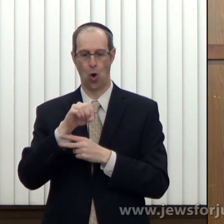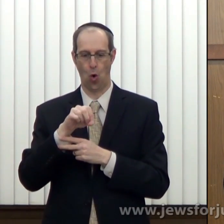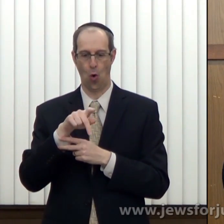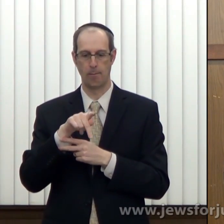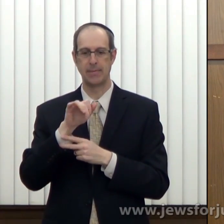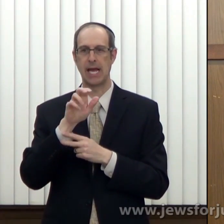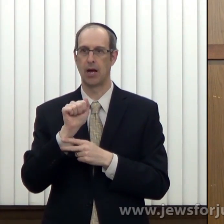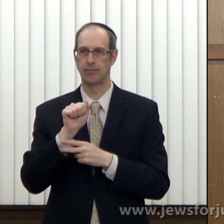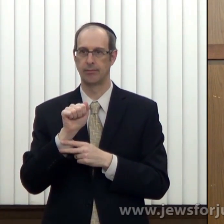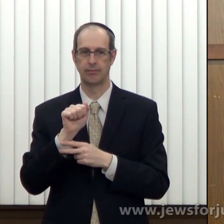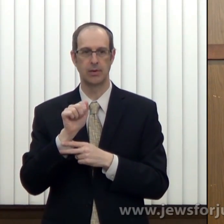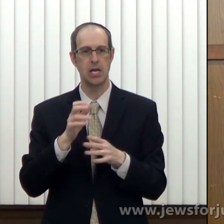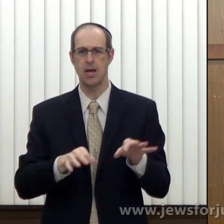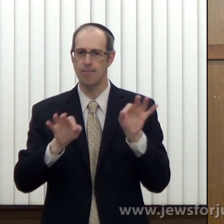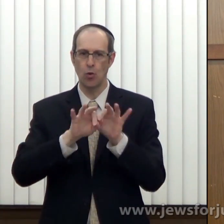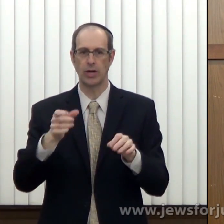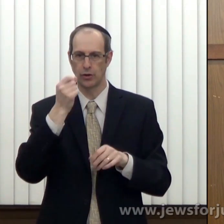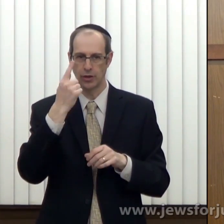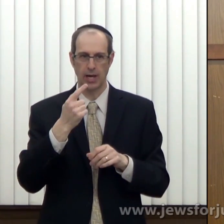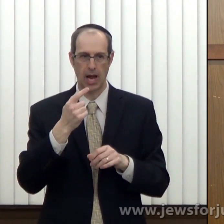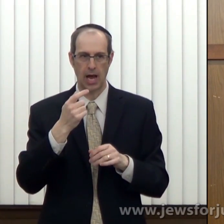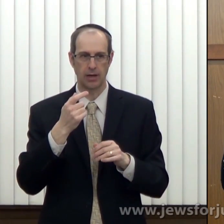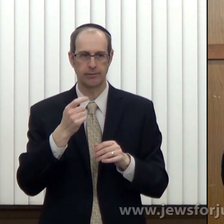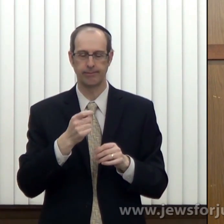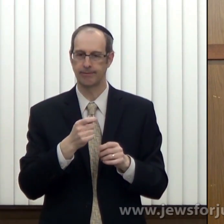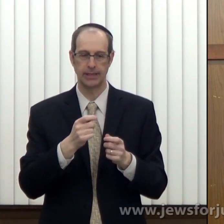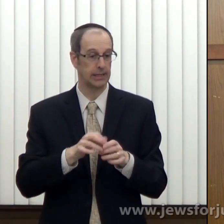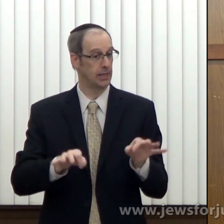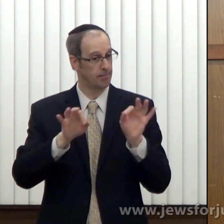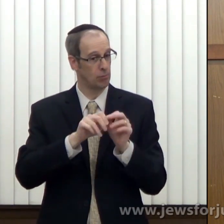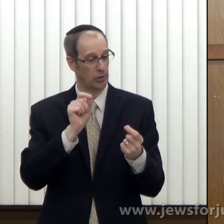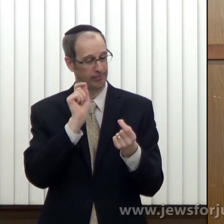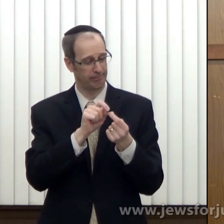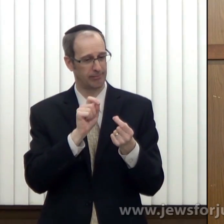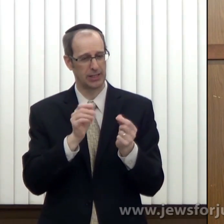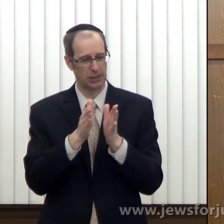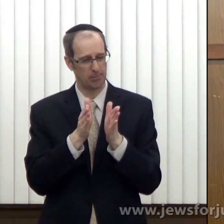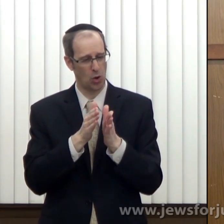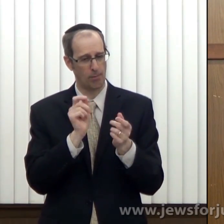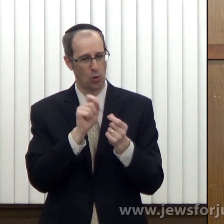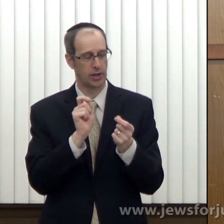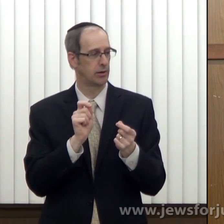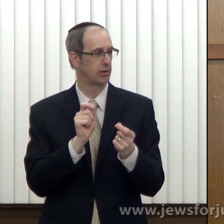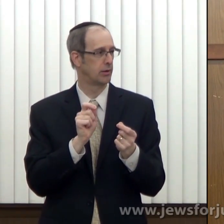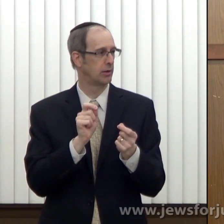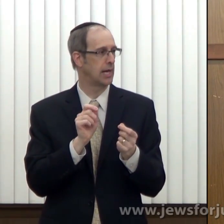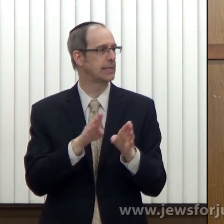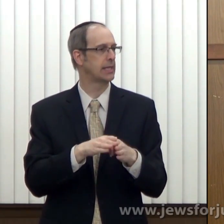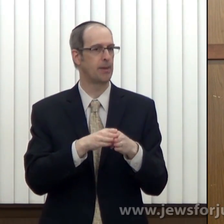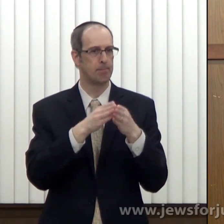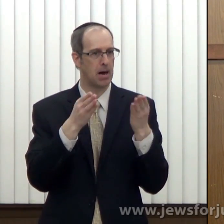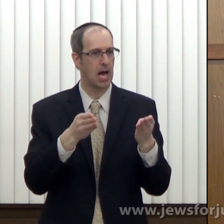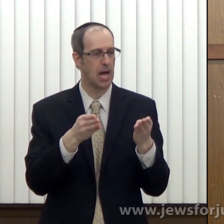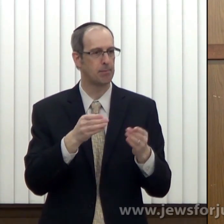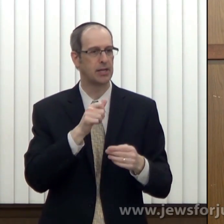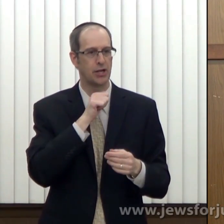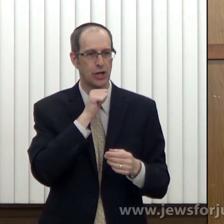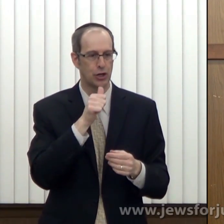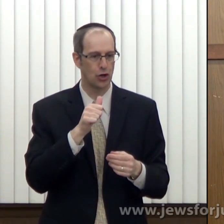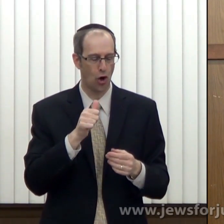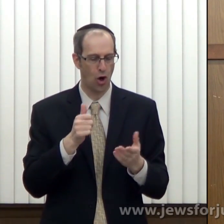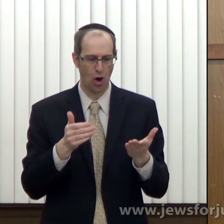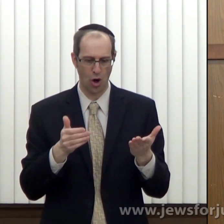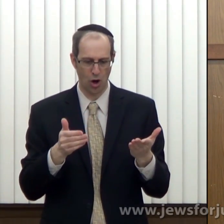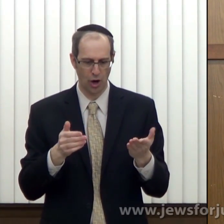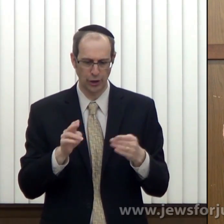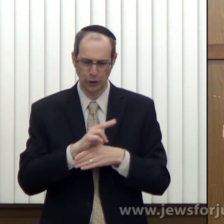The important thing to understand, this is a fine point but an important point, is that the Bible does not spend